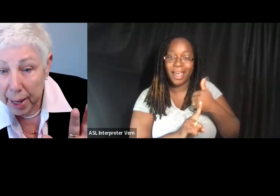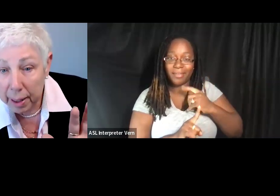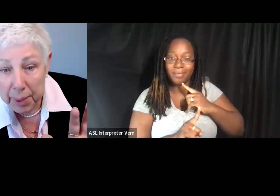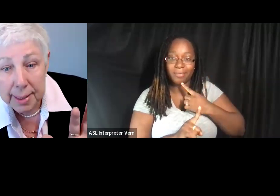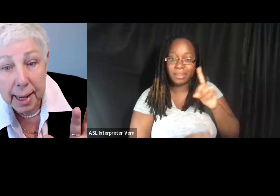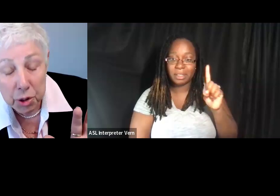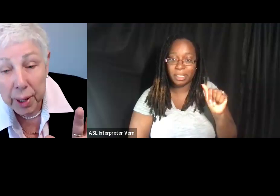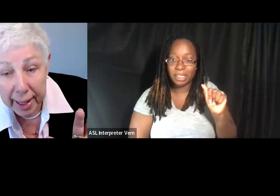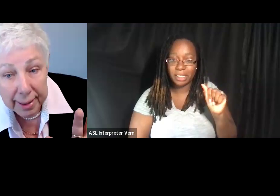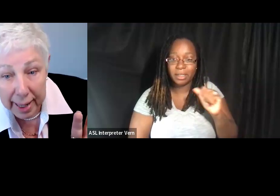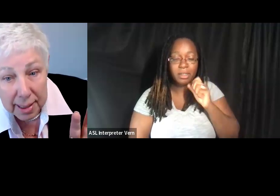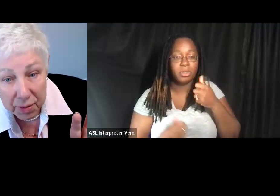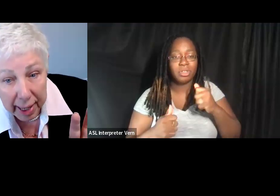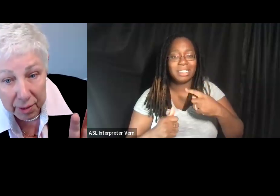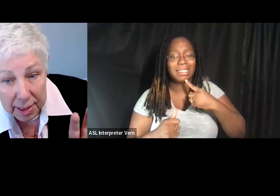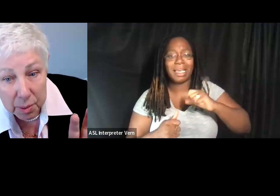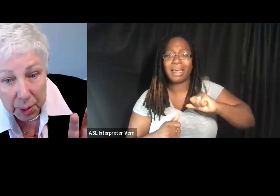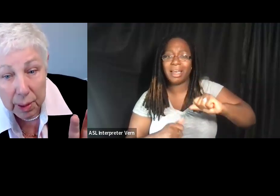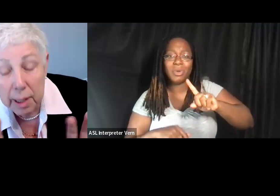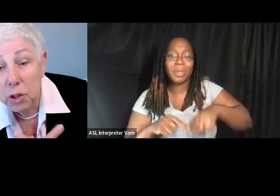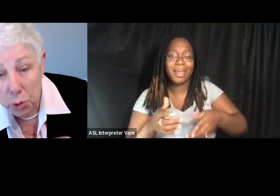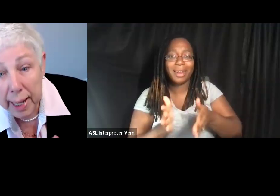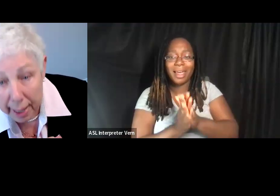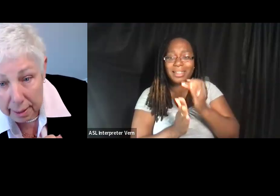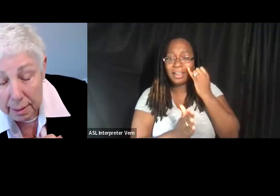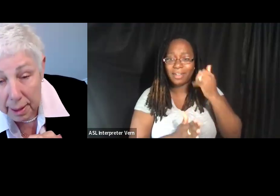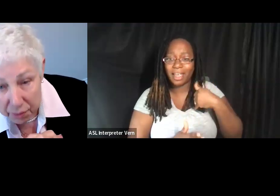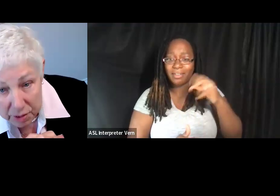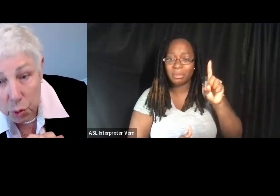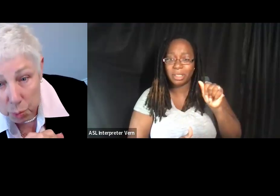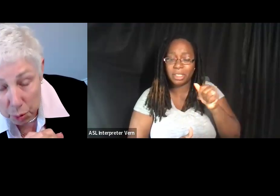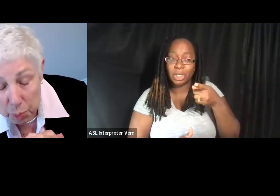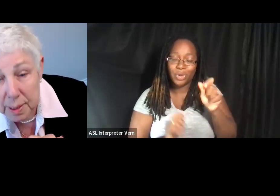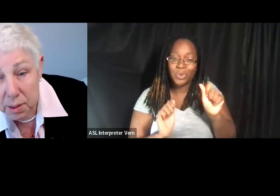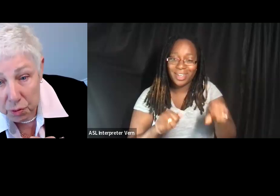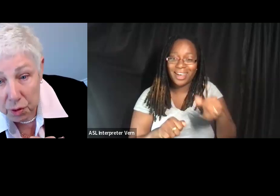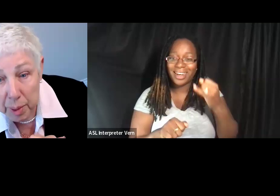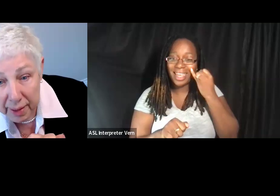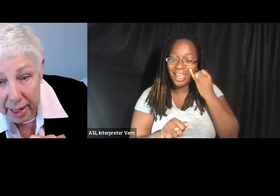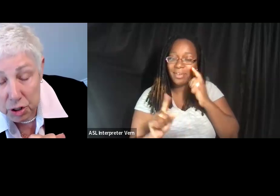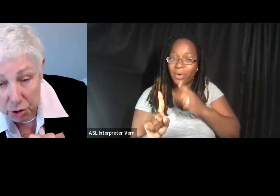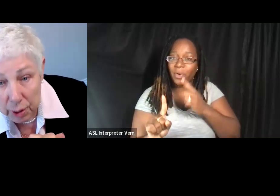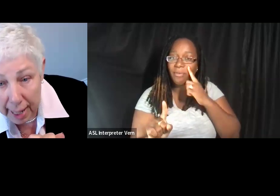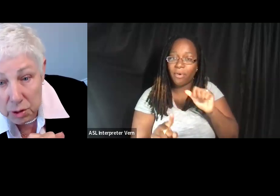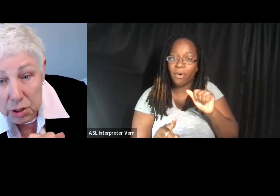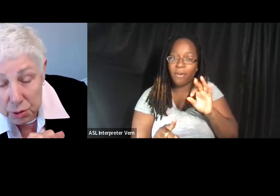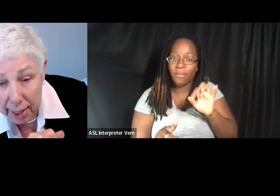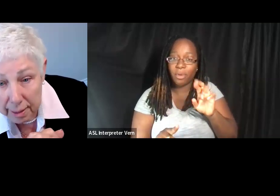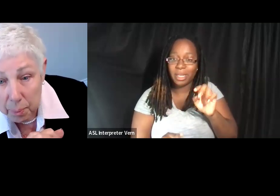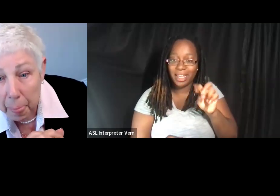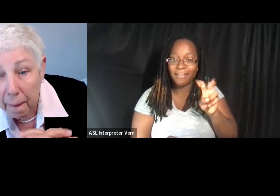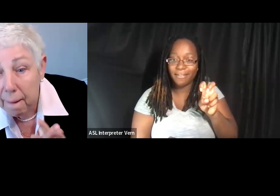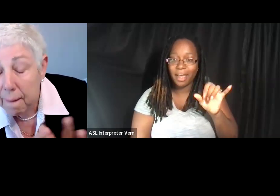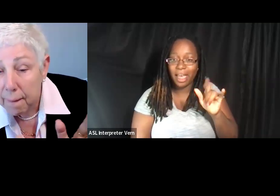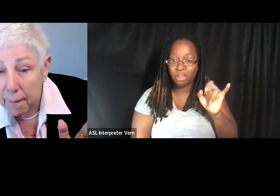and push back at me and say you can't ask if they have a disability. You can, if it's for the purposes of affirmative action. You're allowed to do